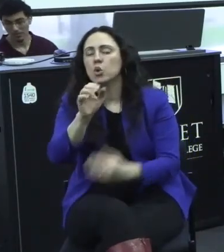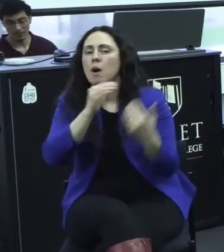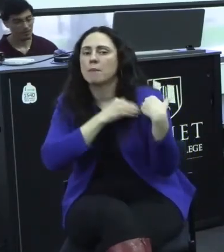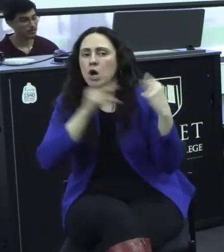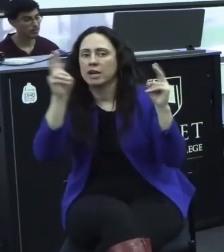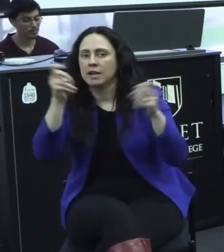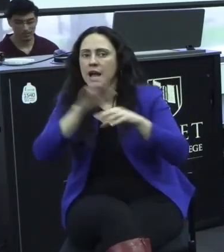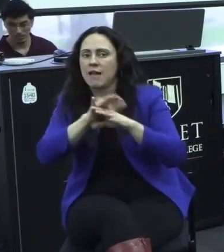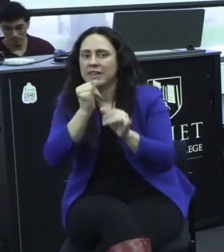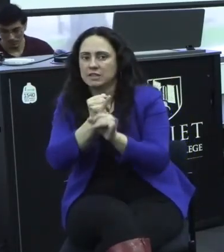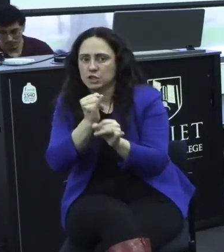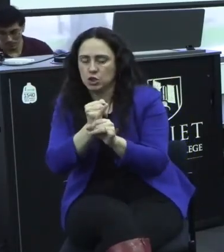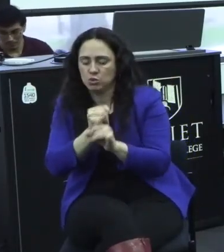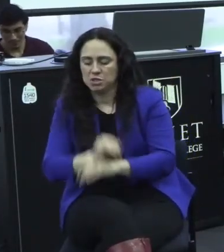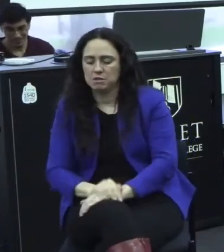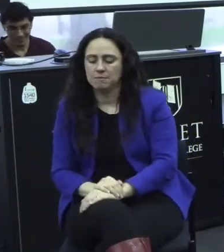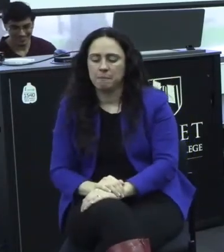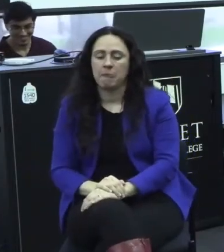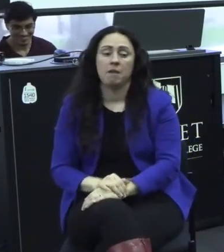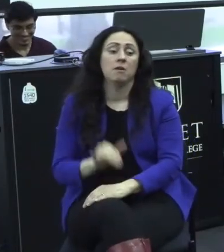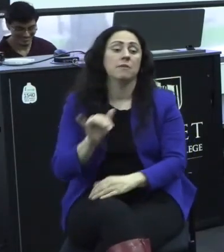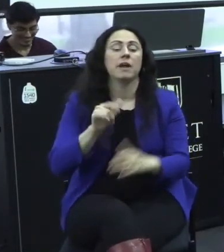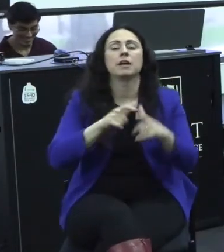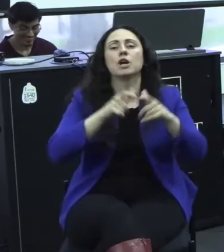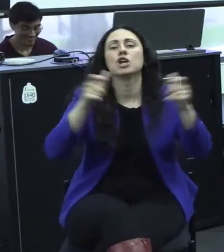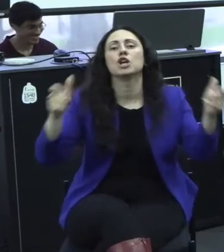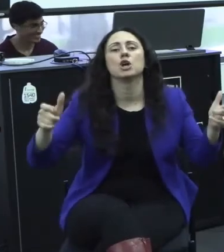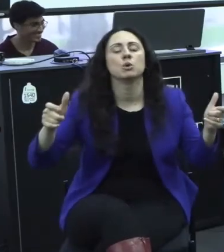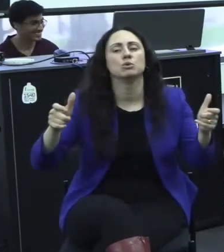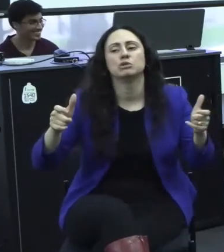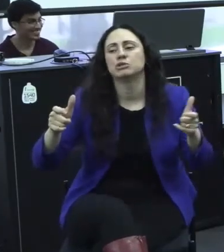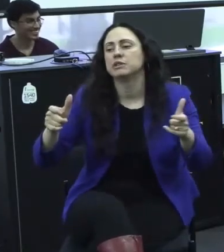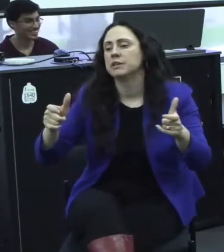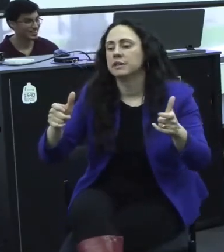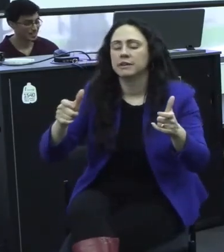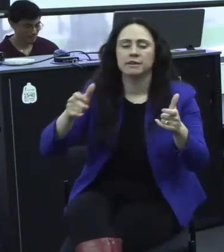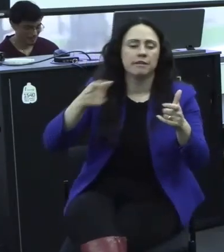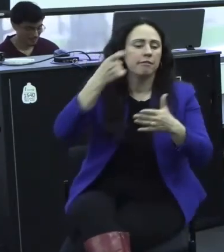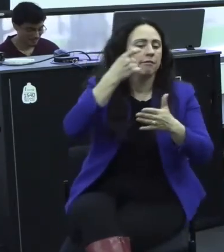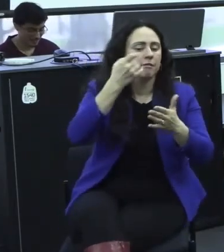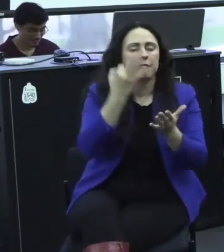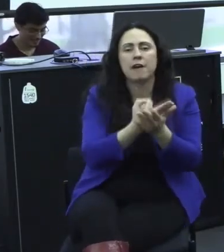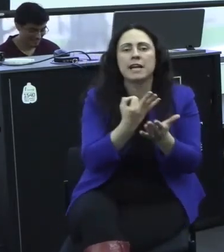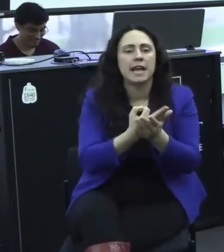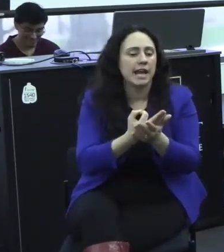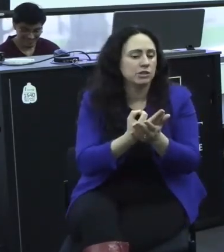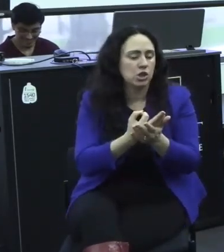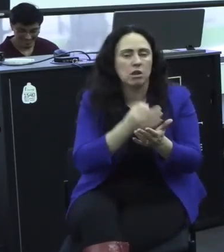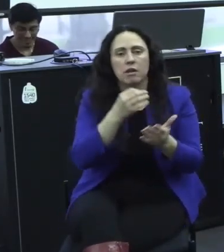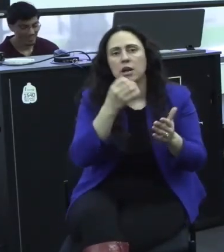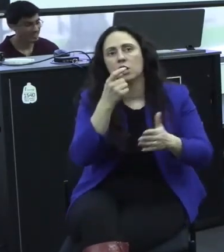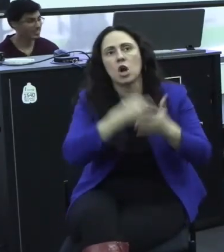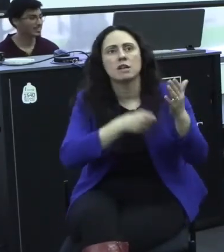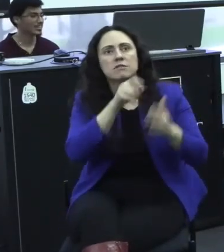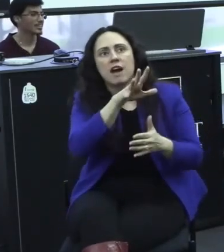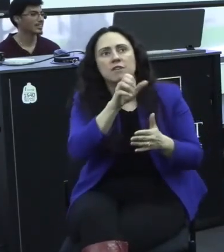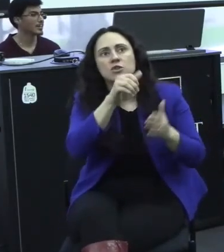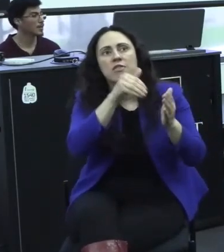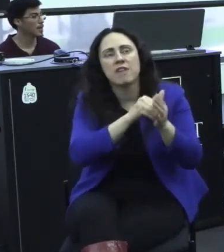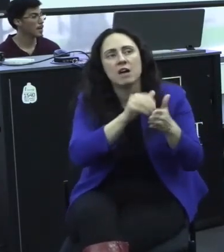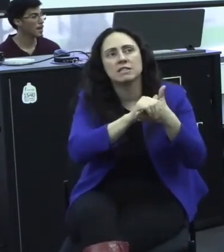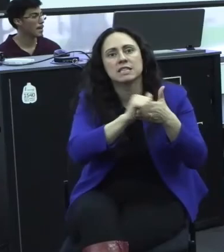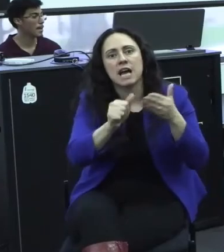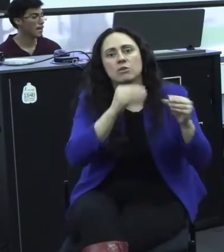institution, so a huge financial ask, it's going to cost, $500,000 to reconfigure this whole room.